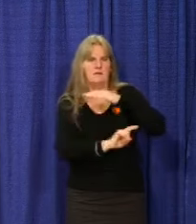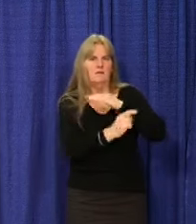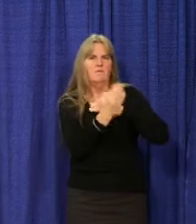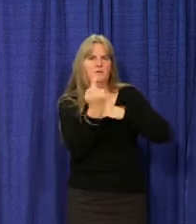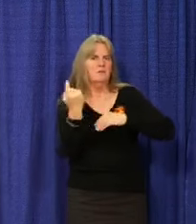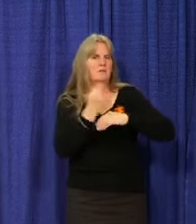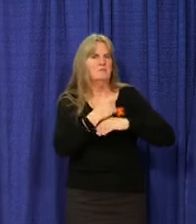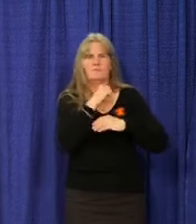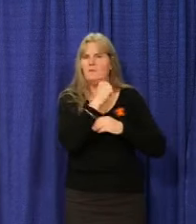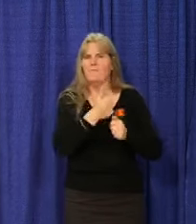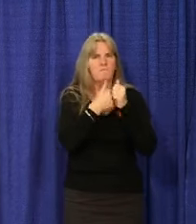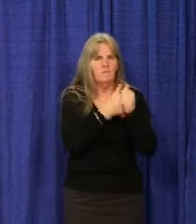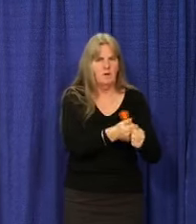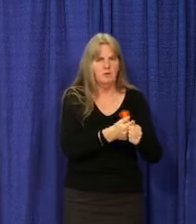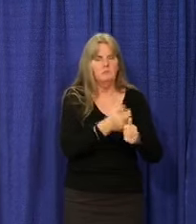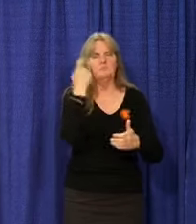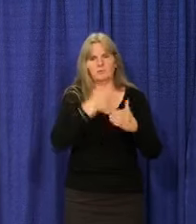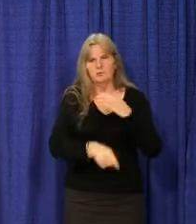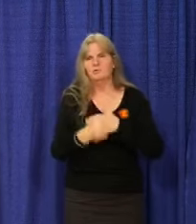required.